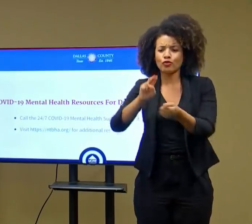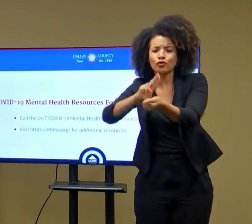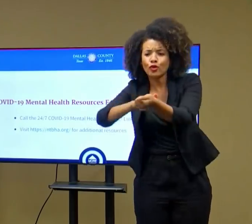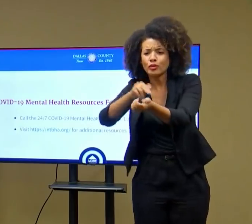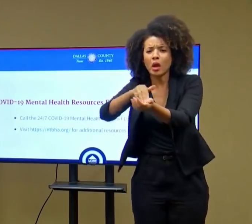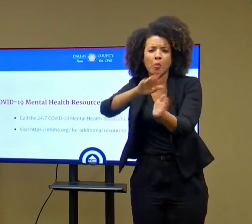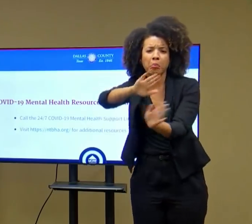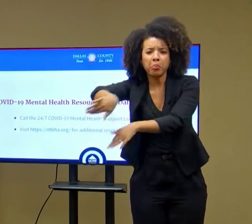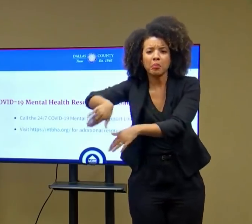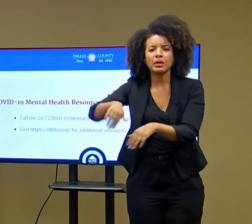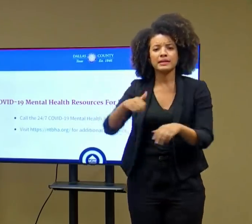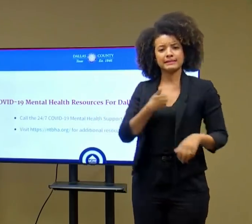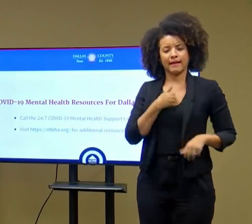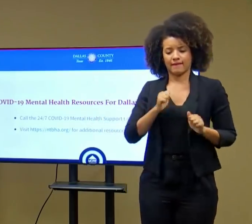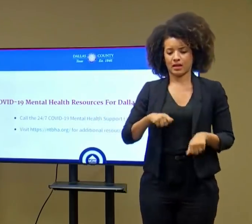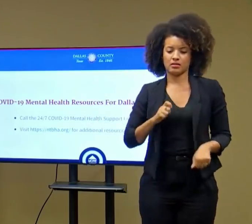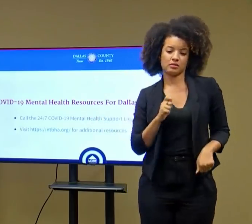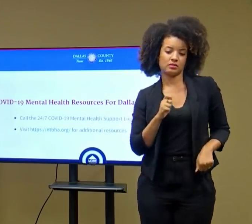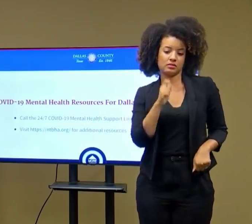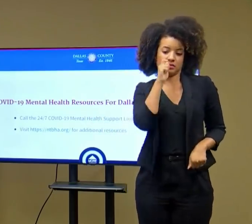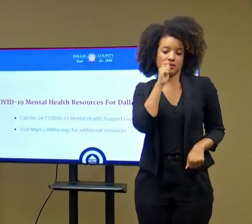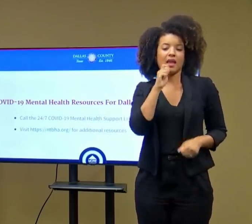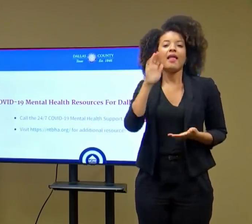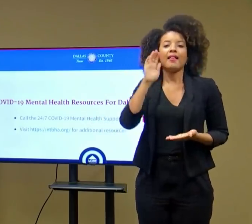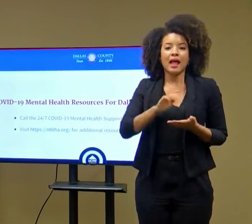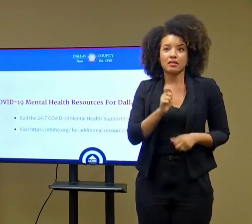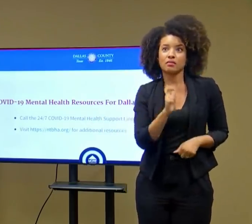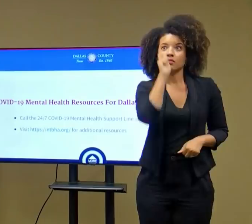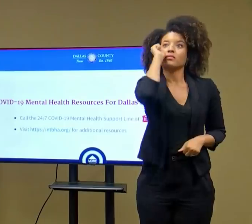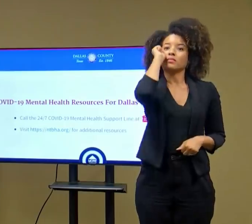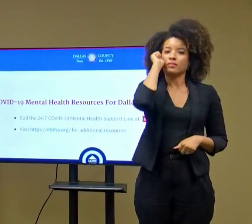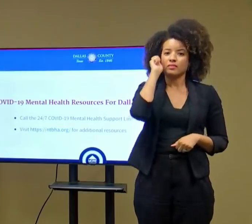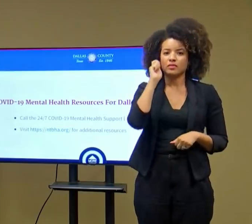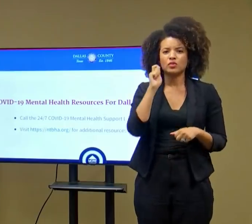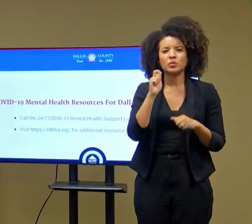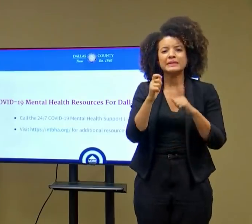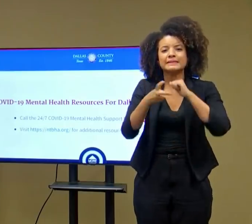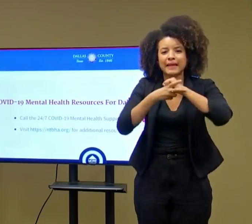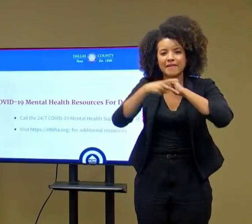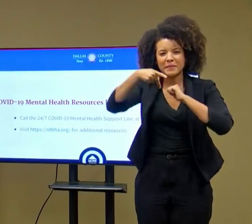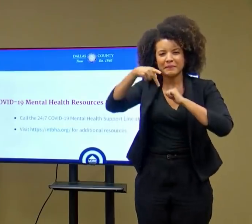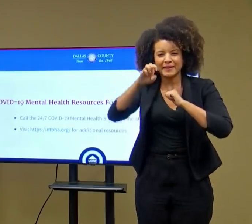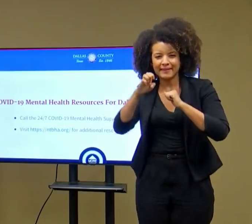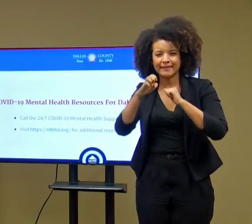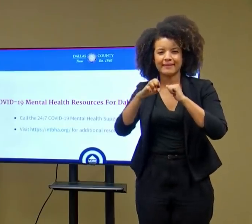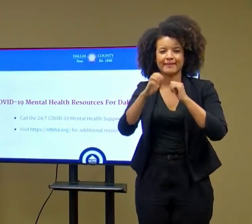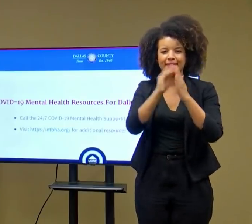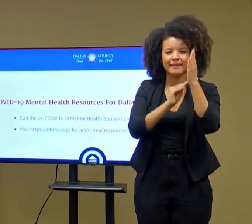it's less unpleasant, and it saves us on PPE. All right. Any other questions?